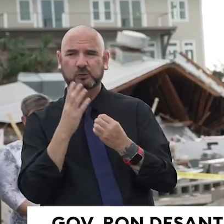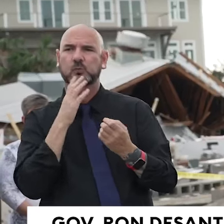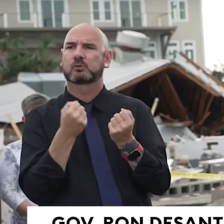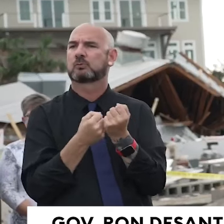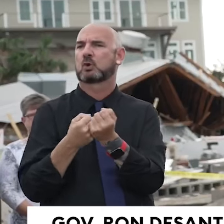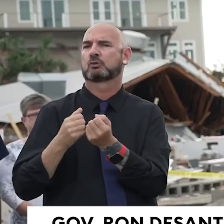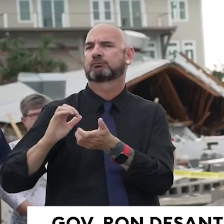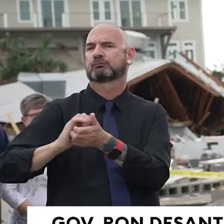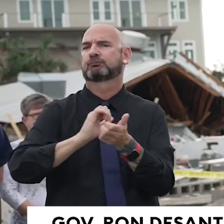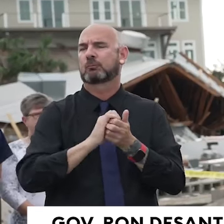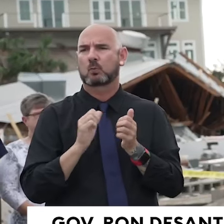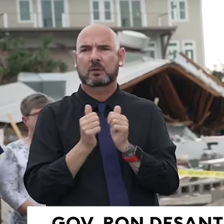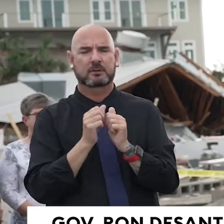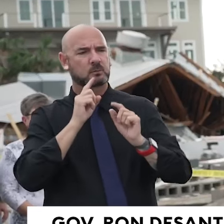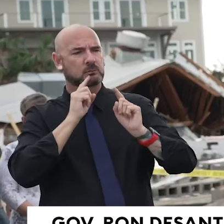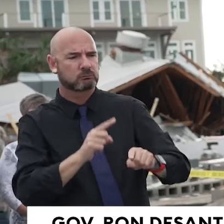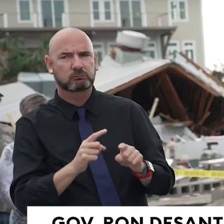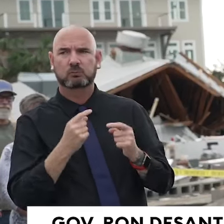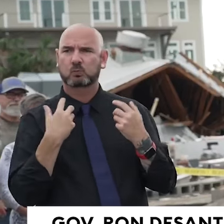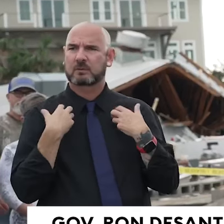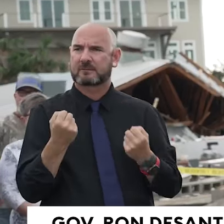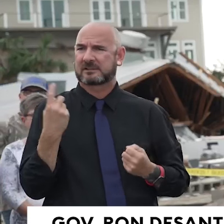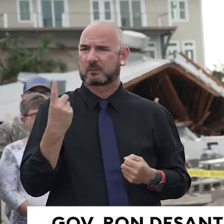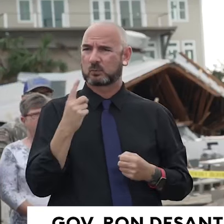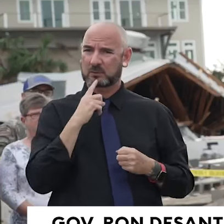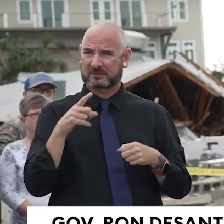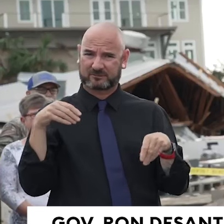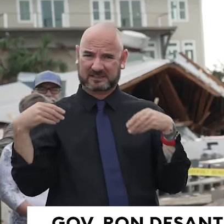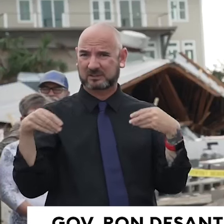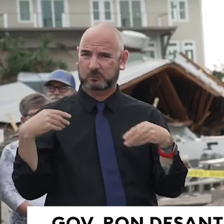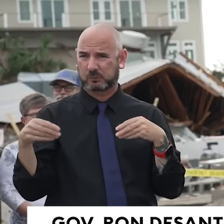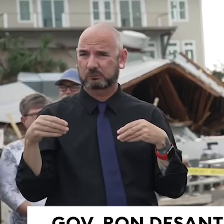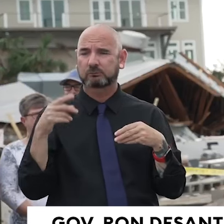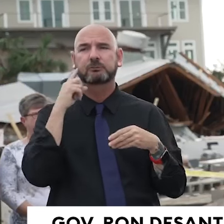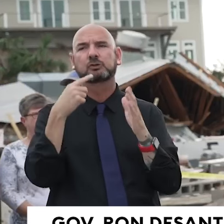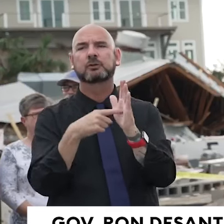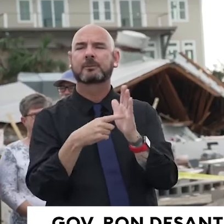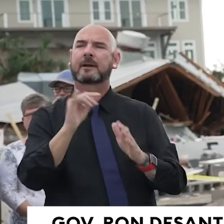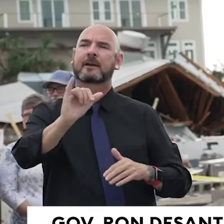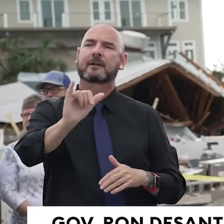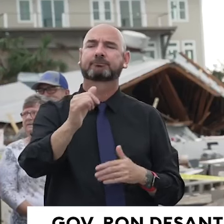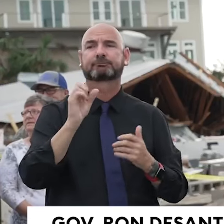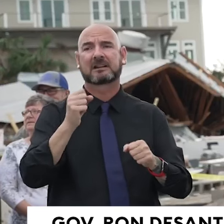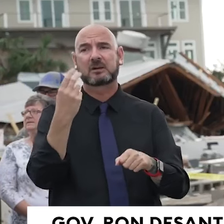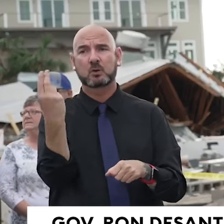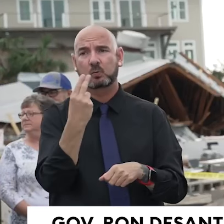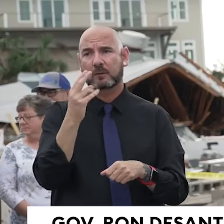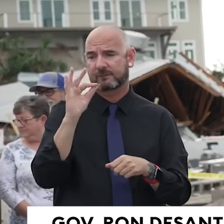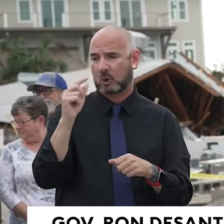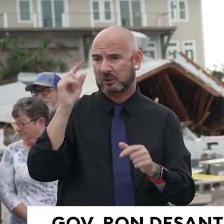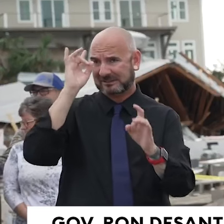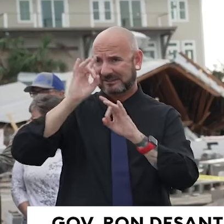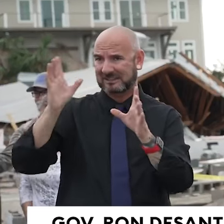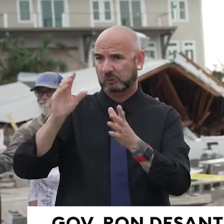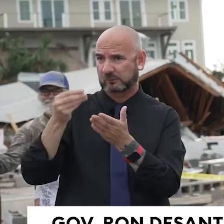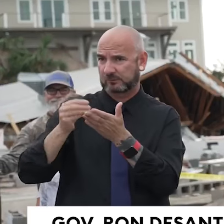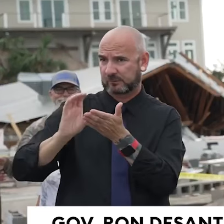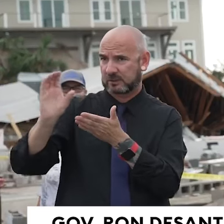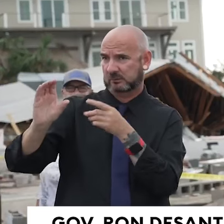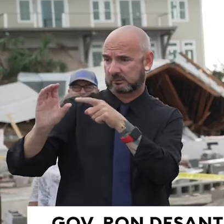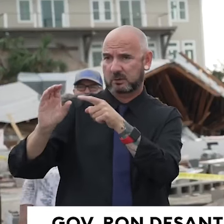recovery. And this has been something that's been very flexible. So, for example, can use Florida Disaster Fund to help fund some of